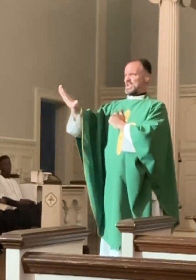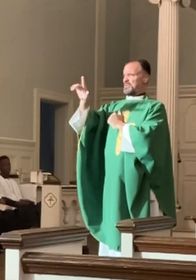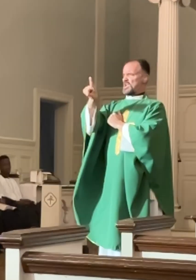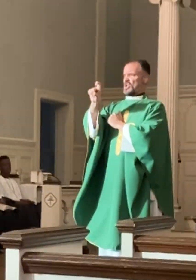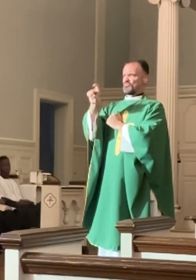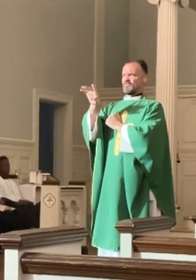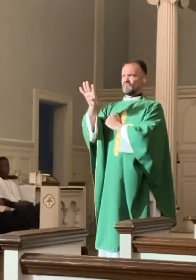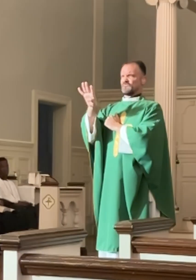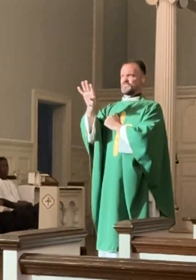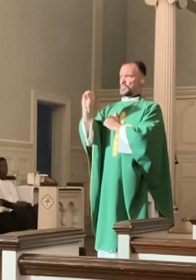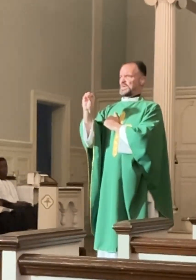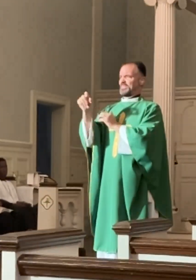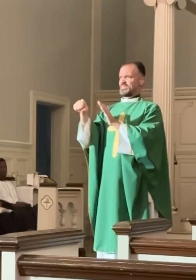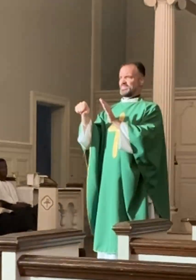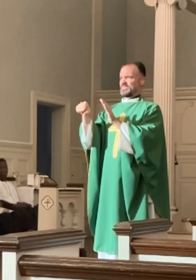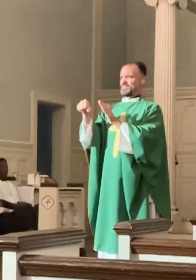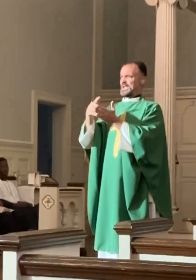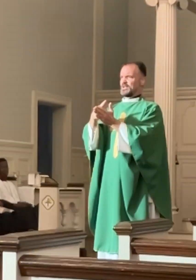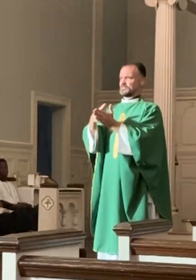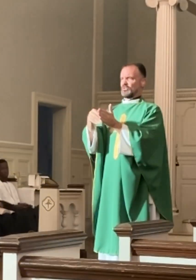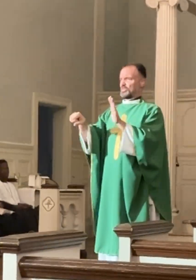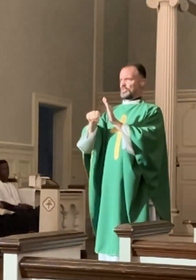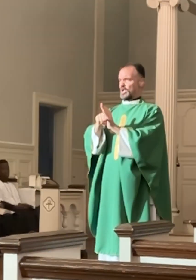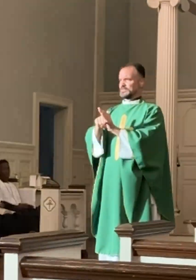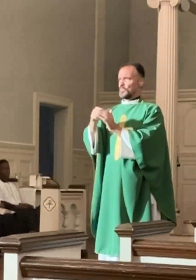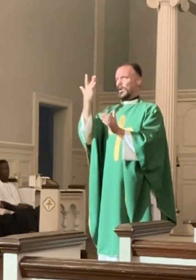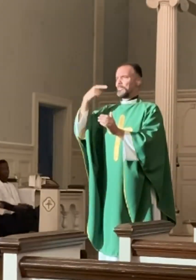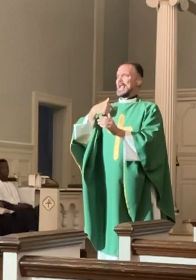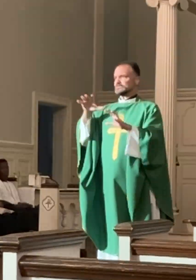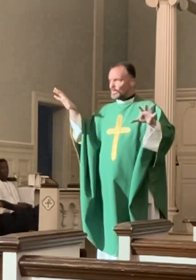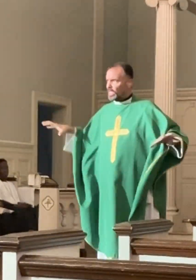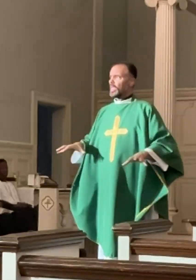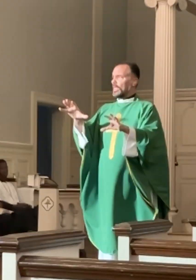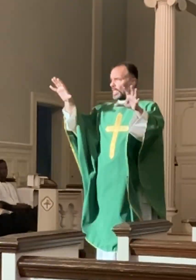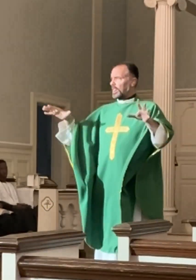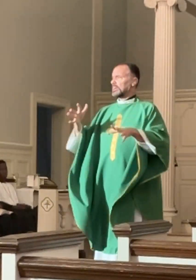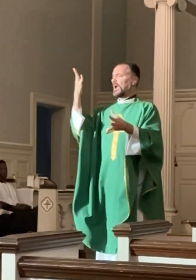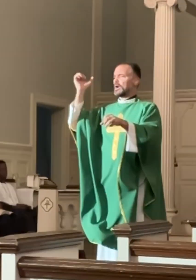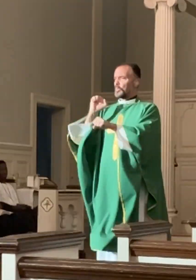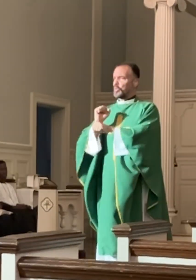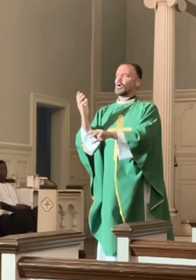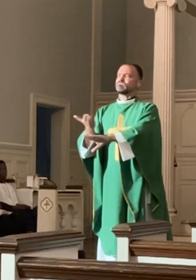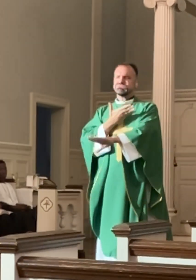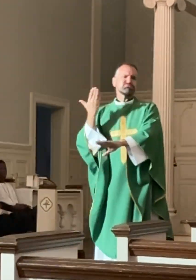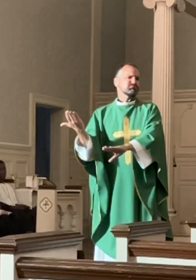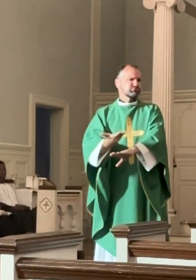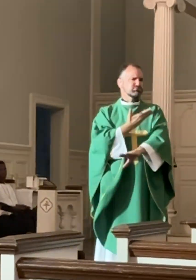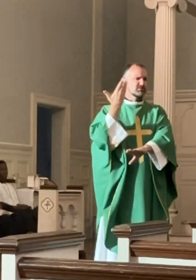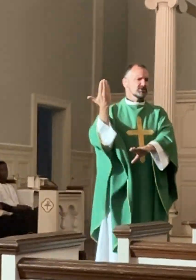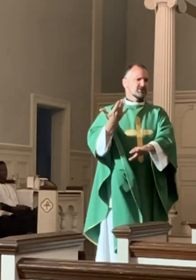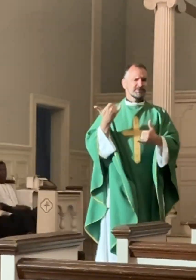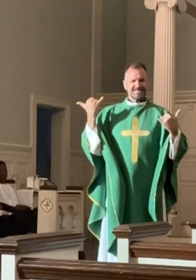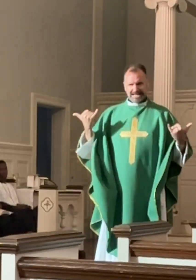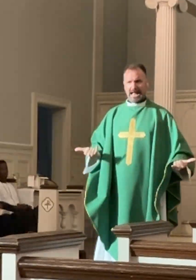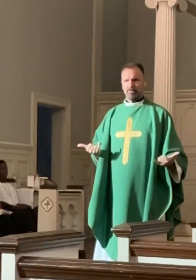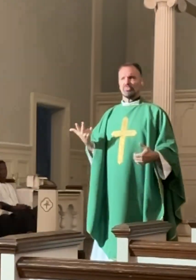significant loss that we were operating at, honoring them on a basis. that's what you've heard me say over and over again